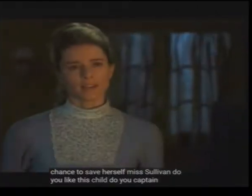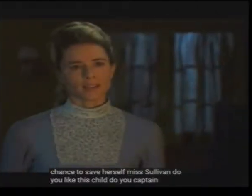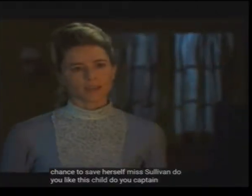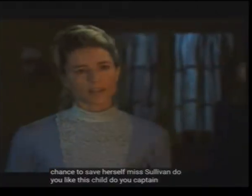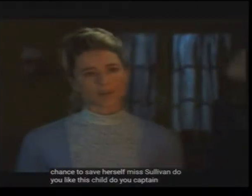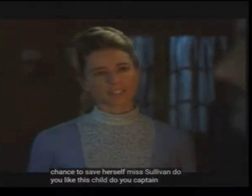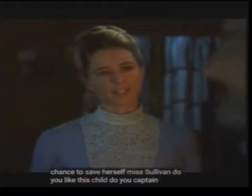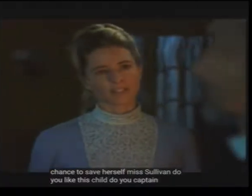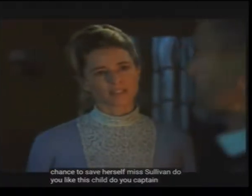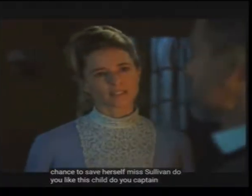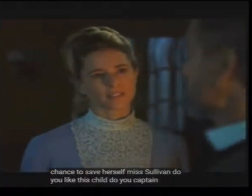Captain,